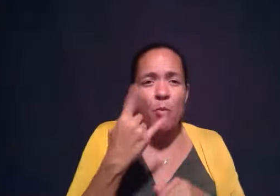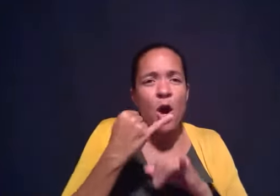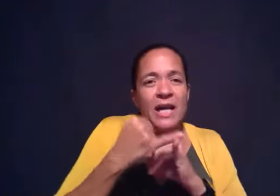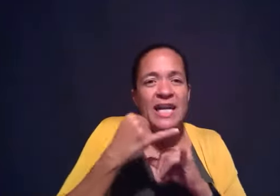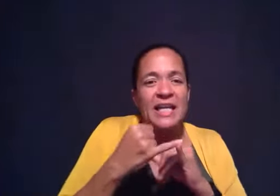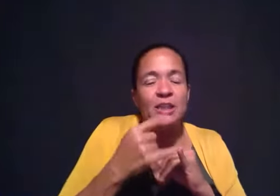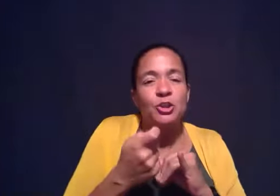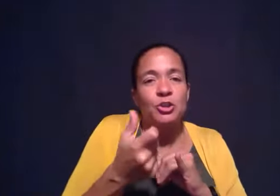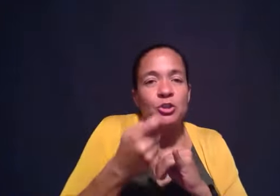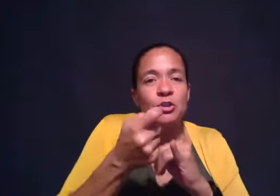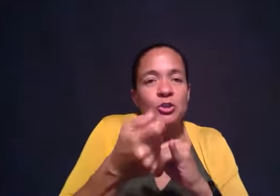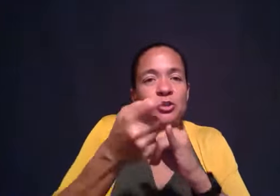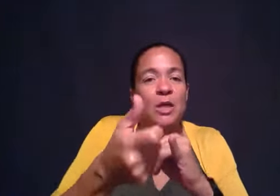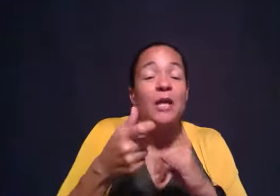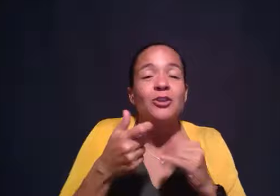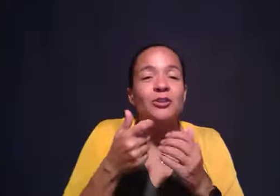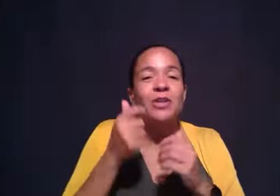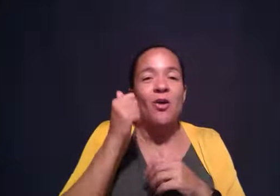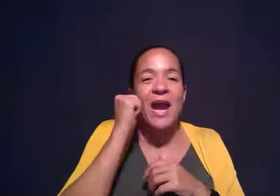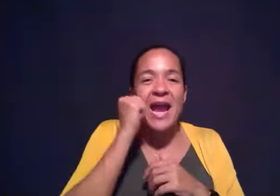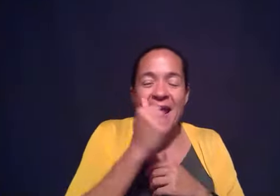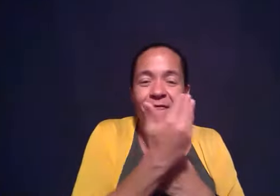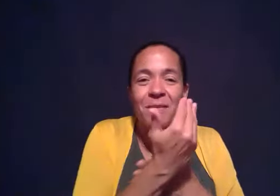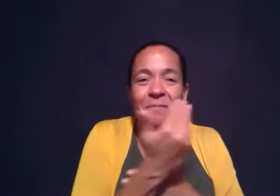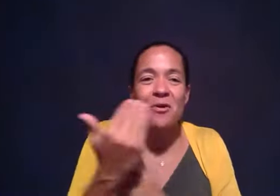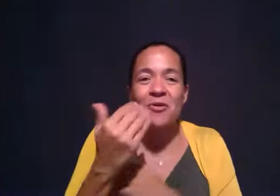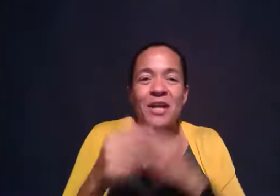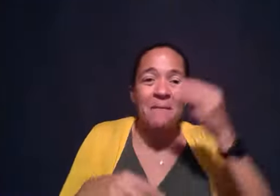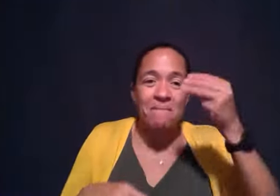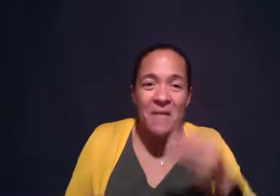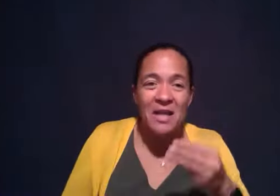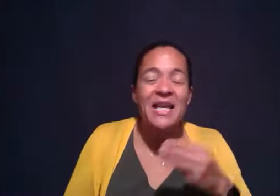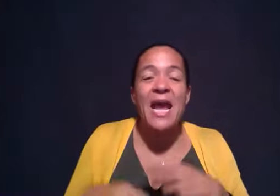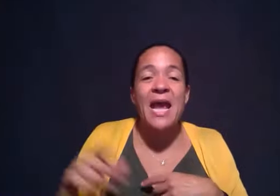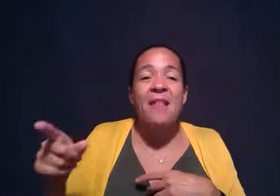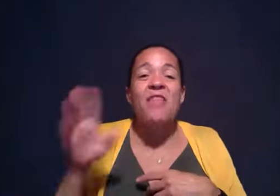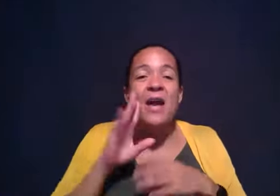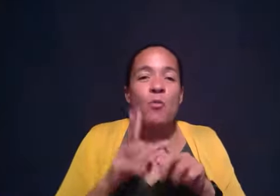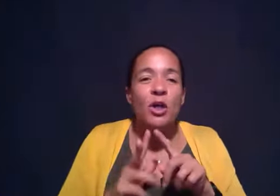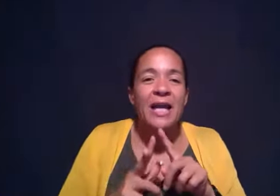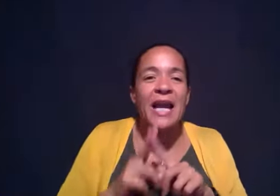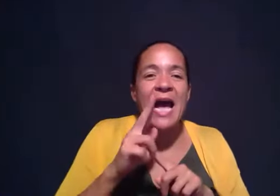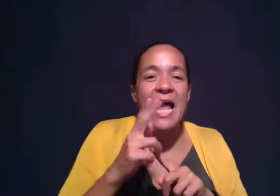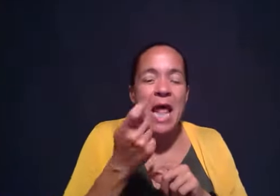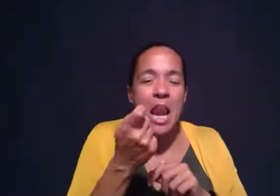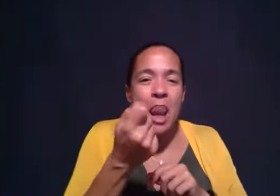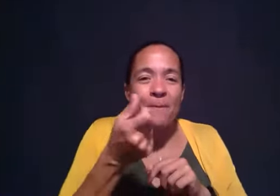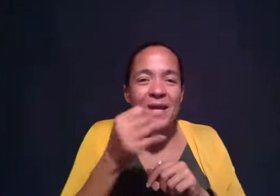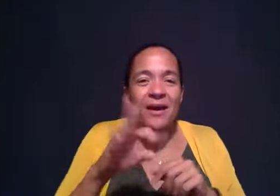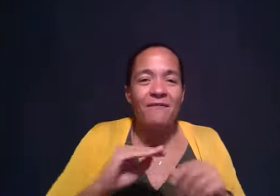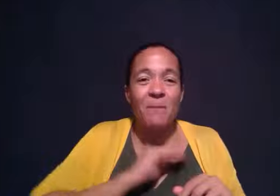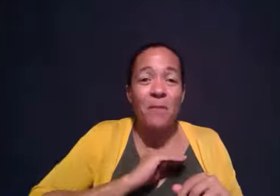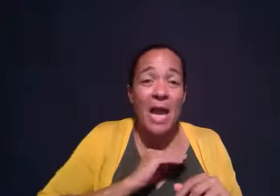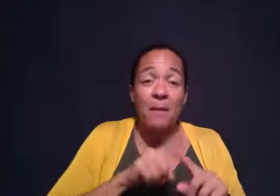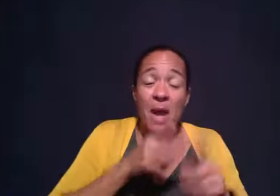have this every Monday morning they would have this ceremony, and they would cut off 1 inch of the blanket, and he could have the rest of it.